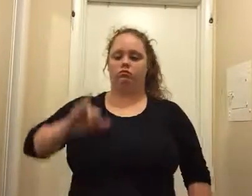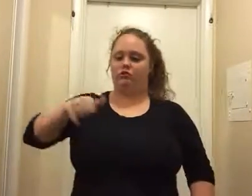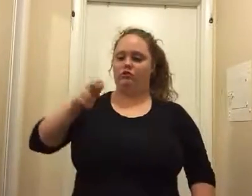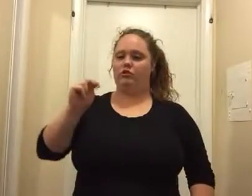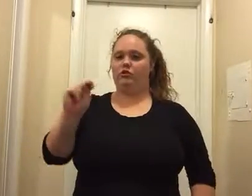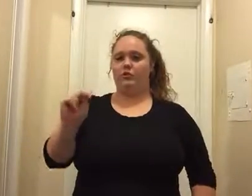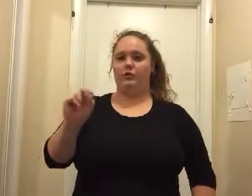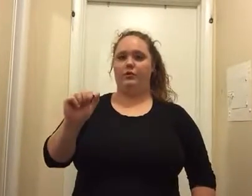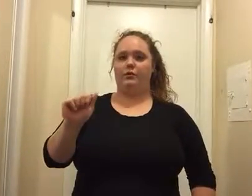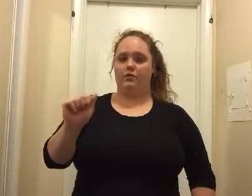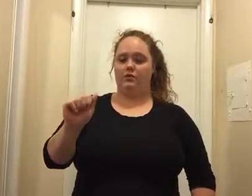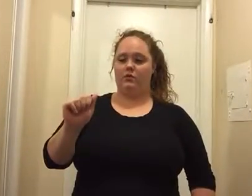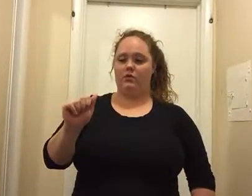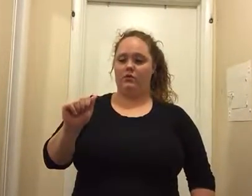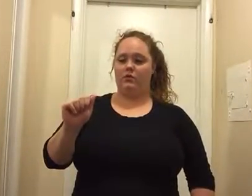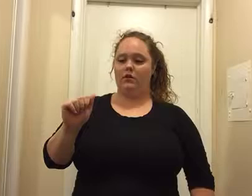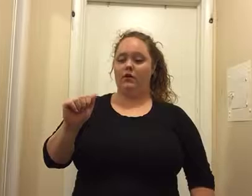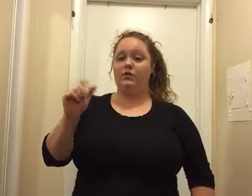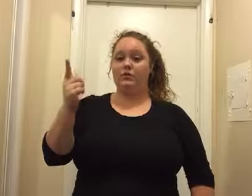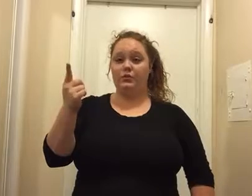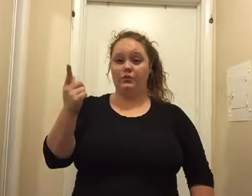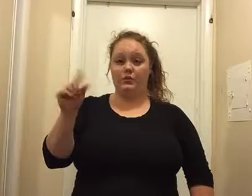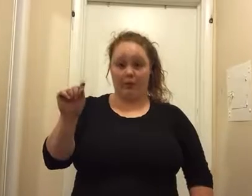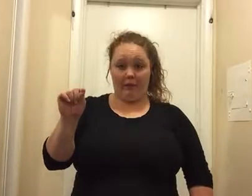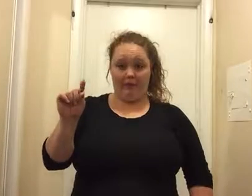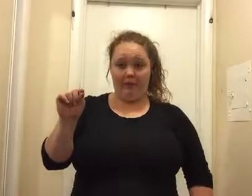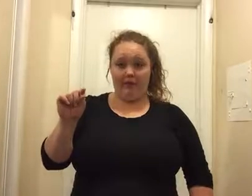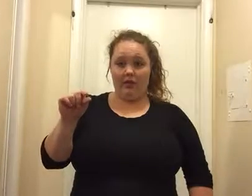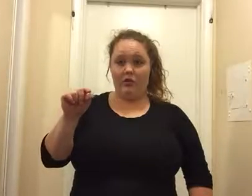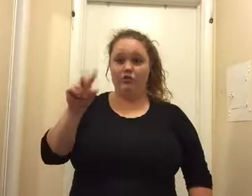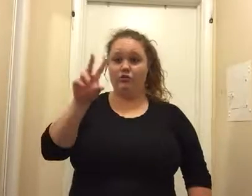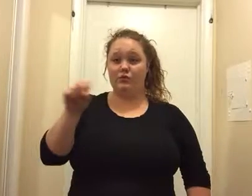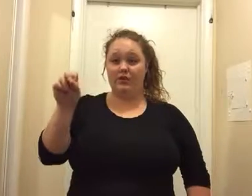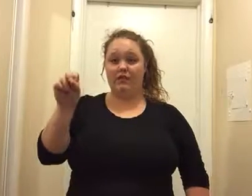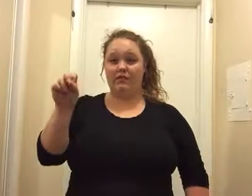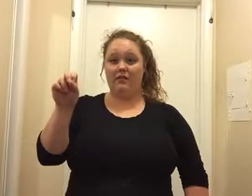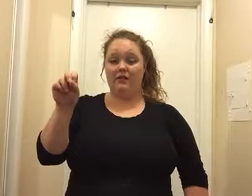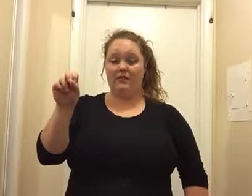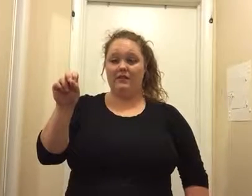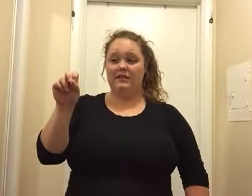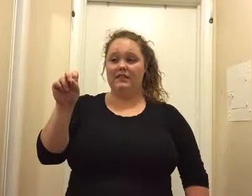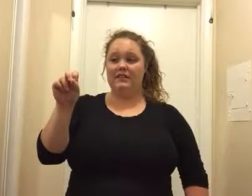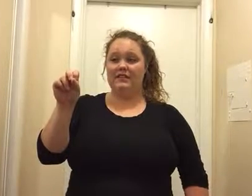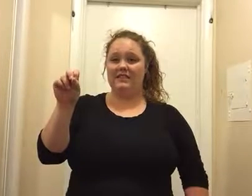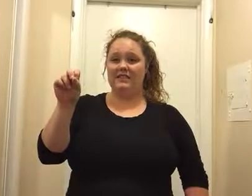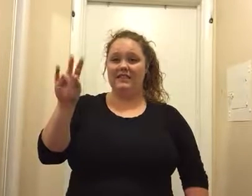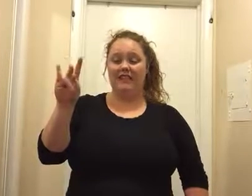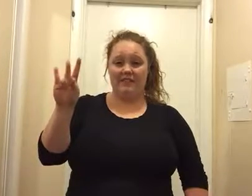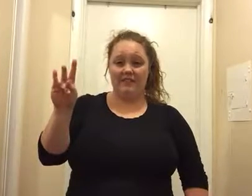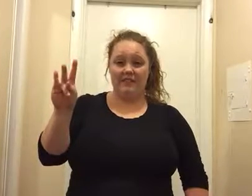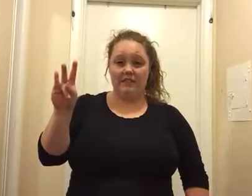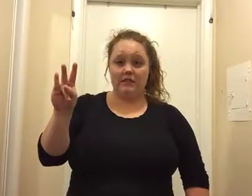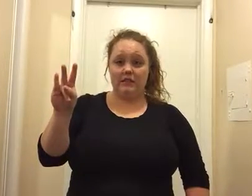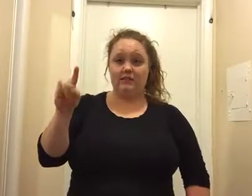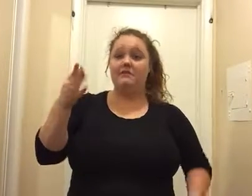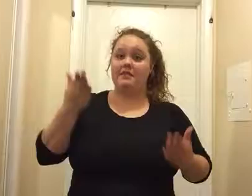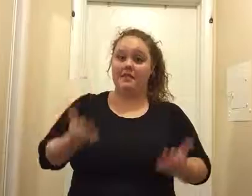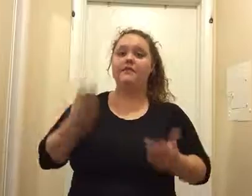2017 will be remembered as the day the people became the rulers of this nation again.